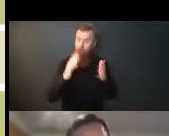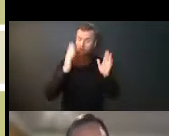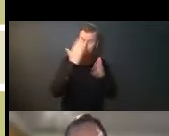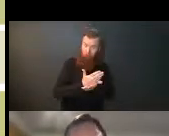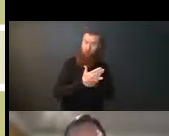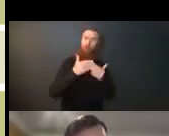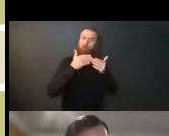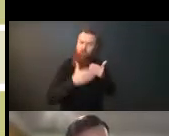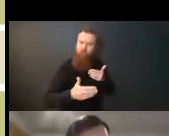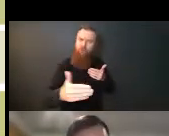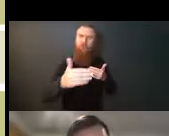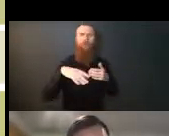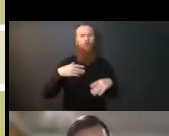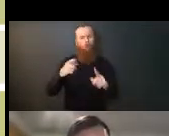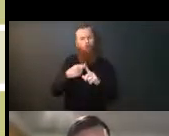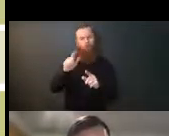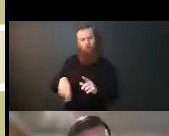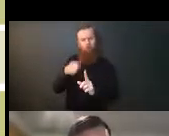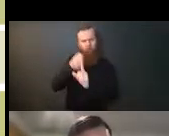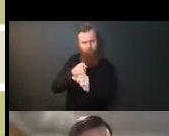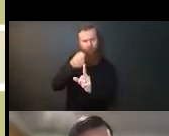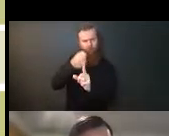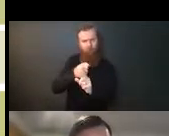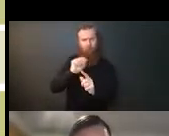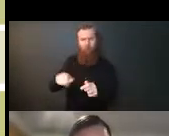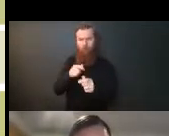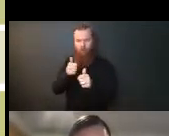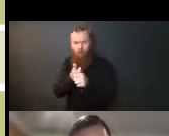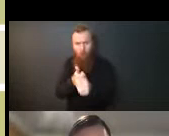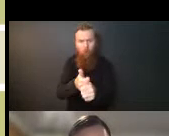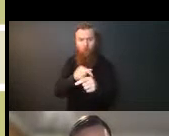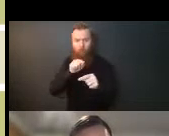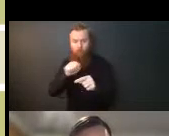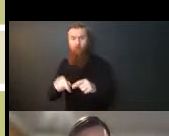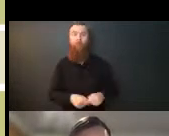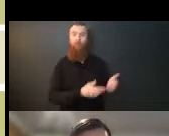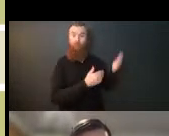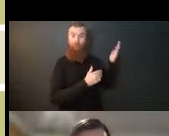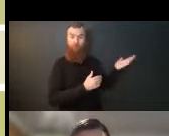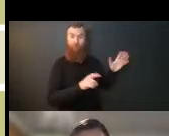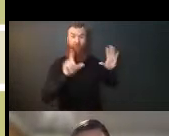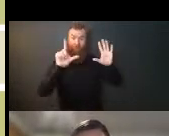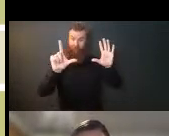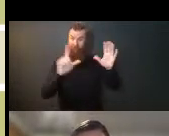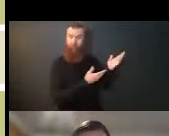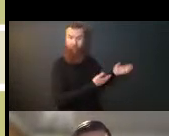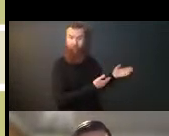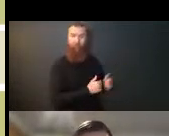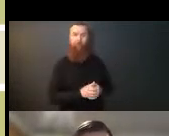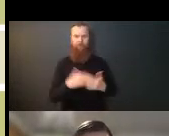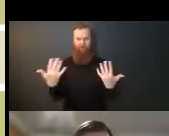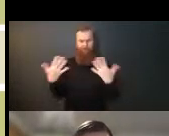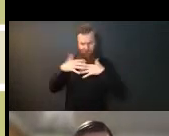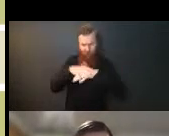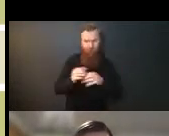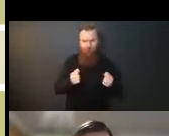and to track change. And then lastly, we look at integrating strategies across the whole SBC, social